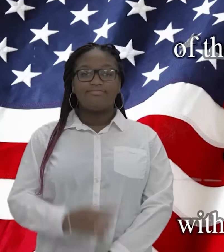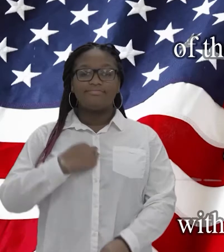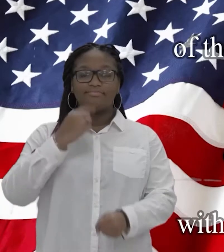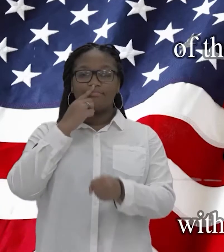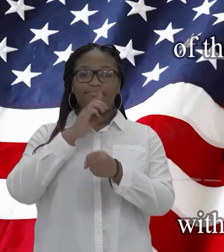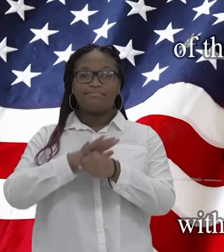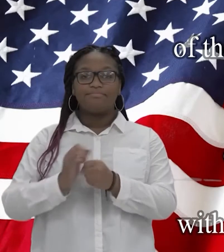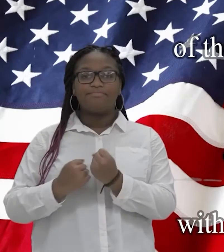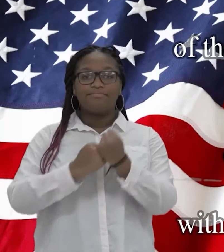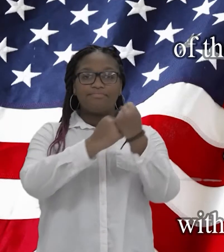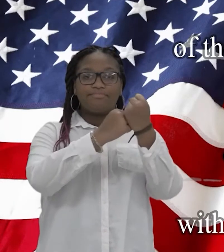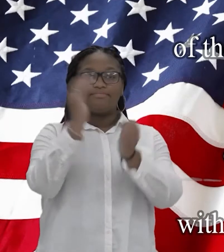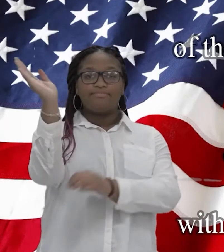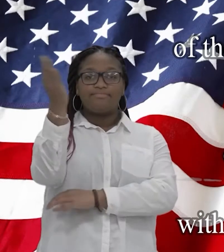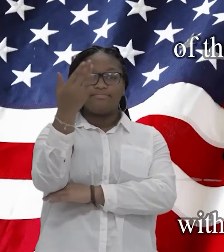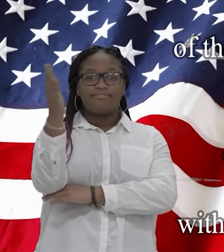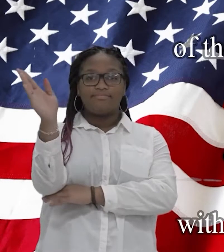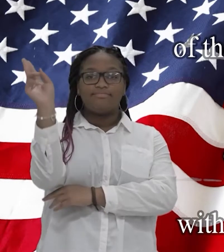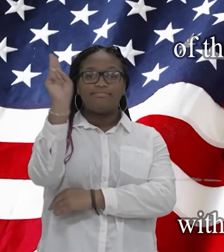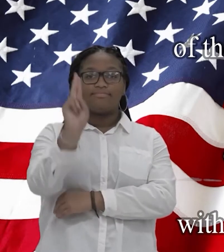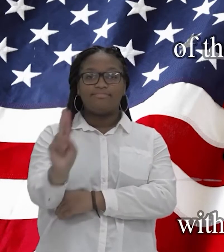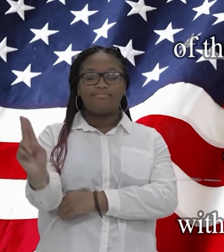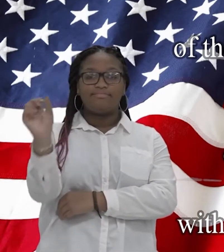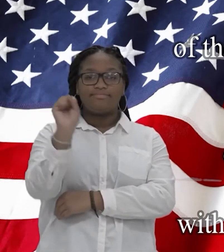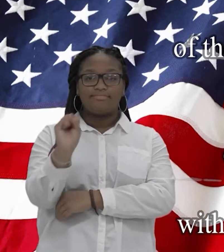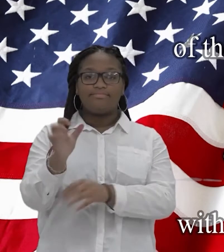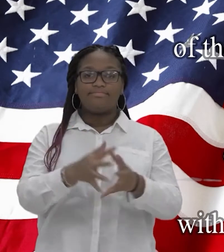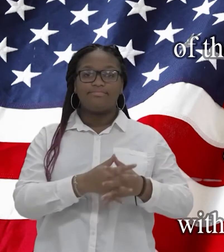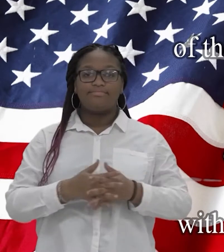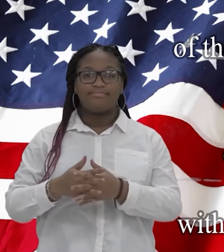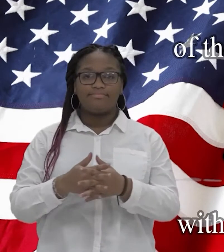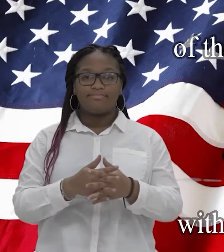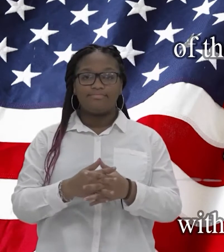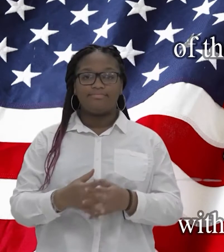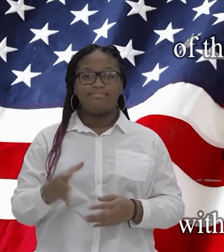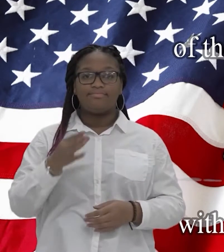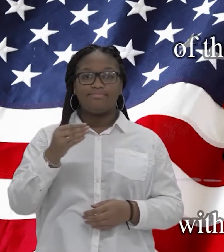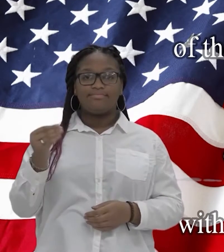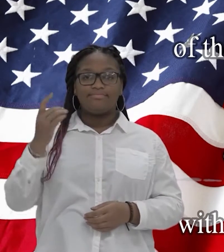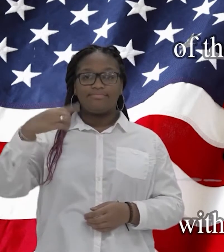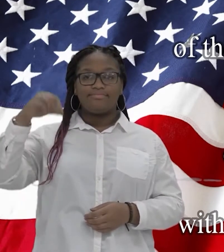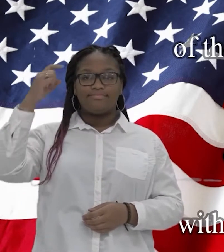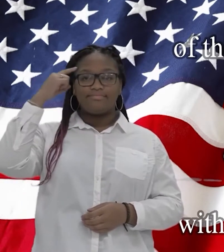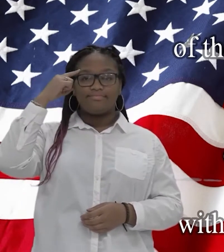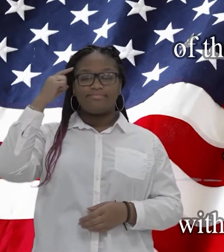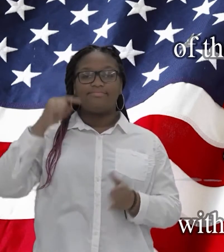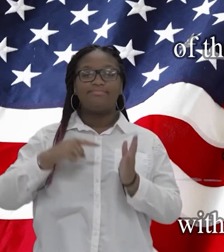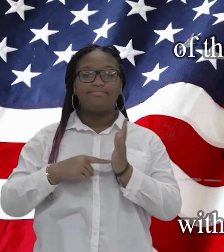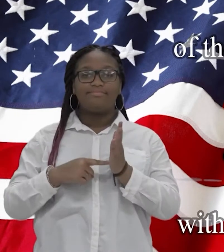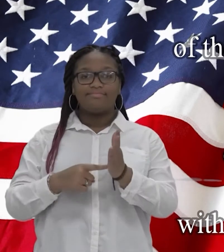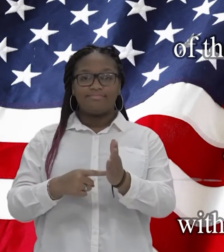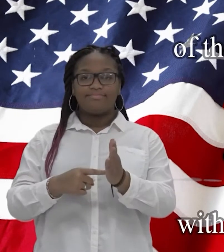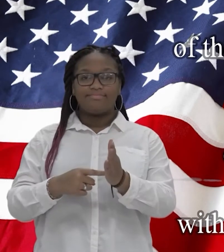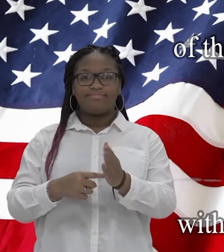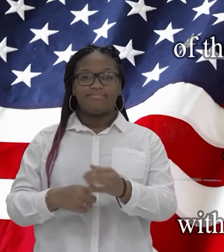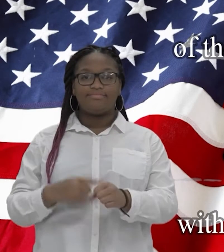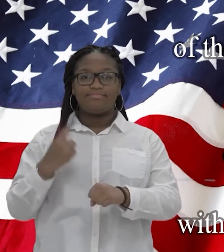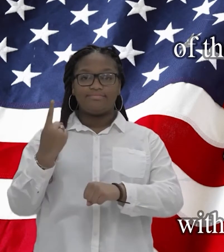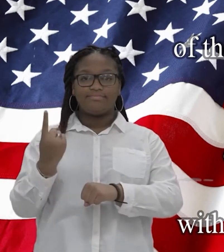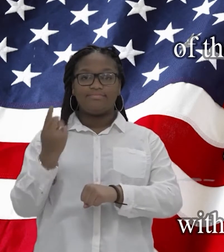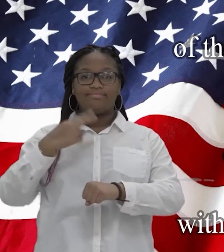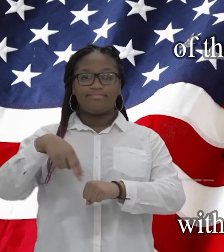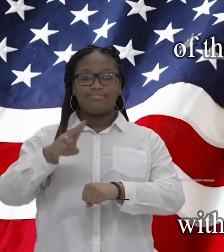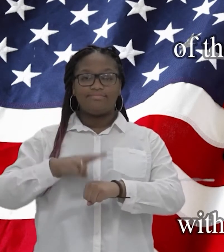I pledge allegiance to the flag of the United States of America, and to the republic for which it